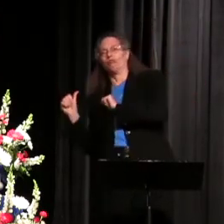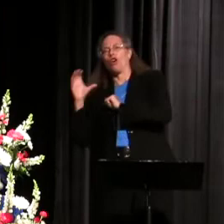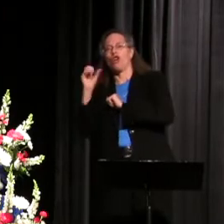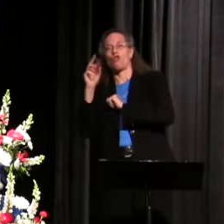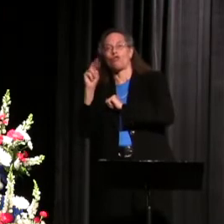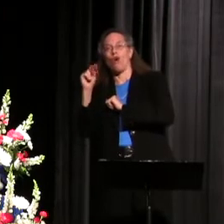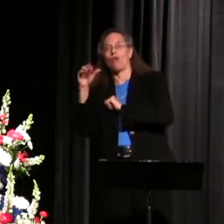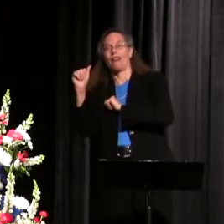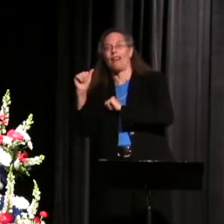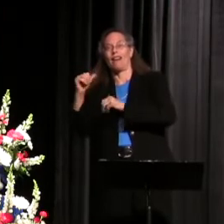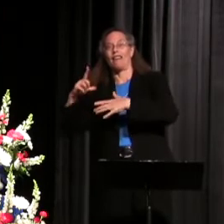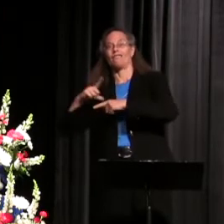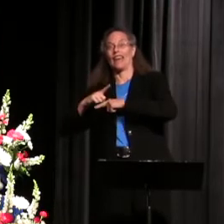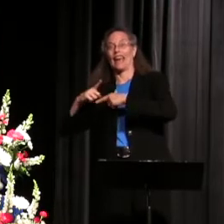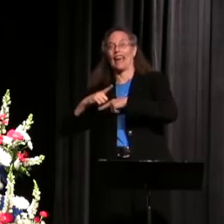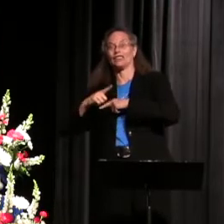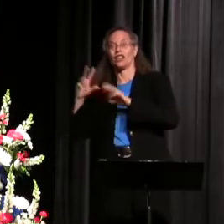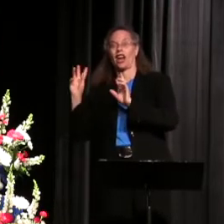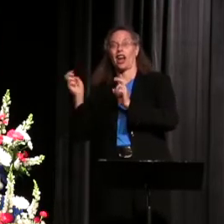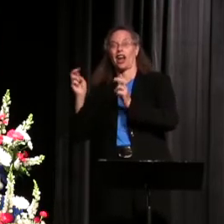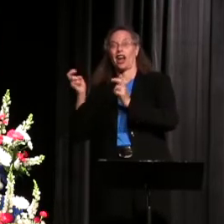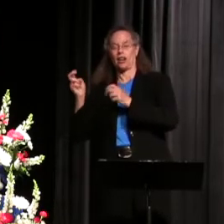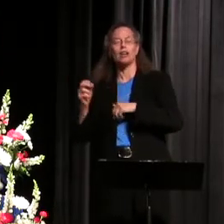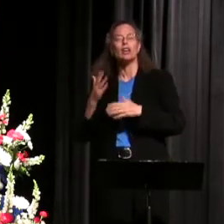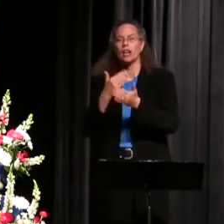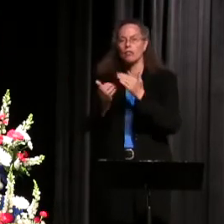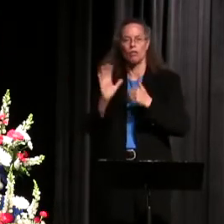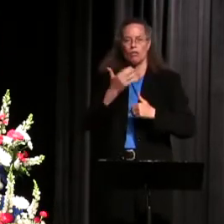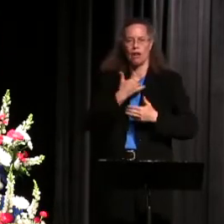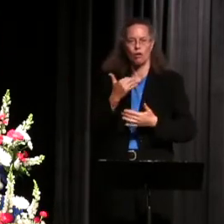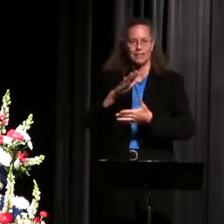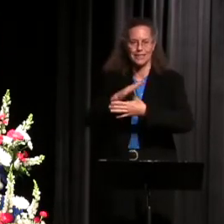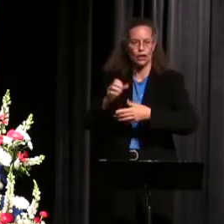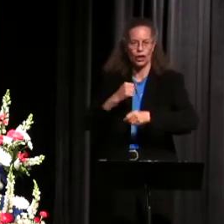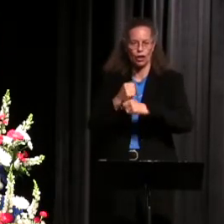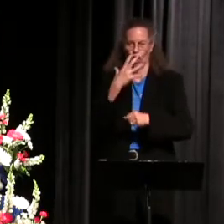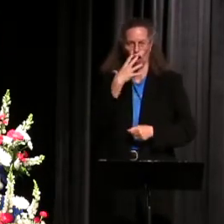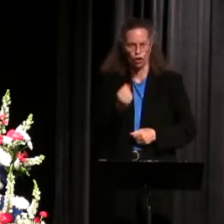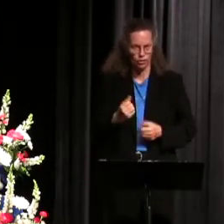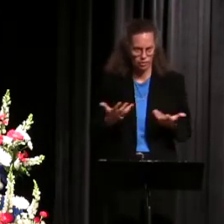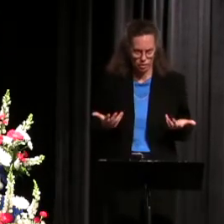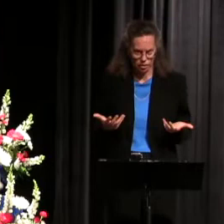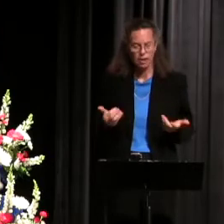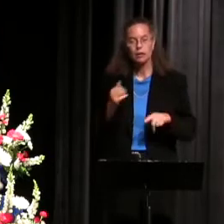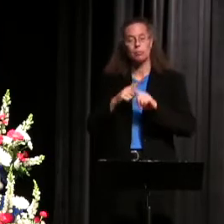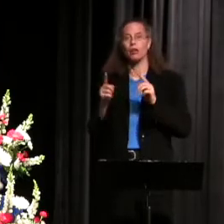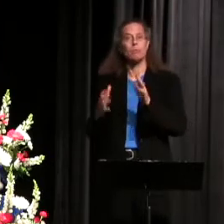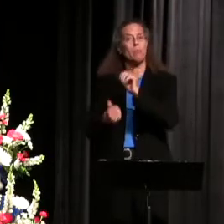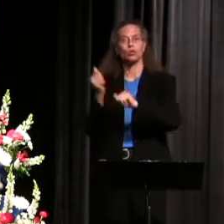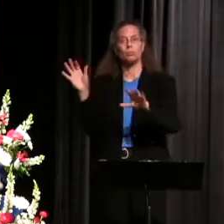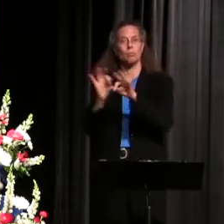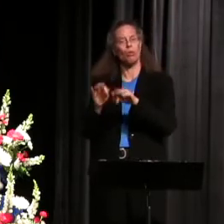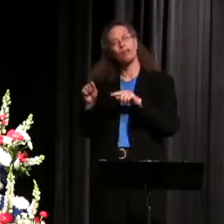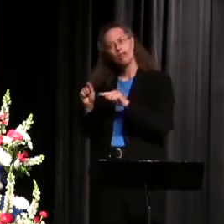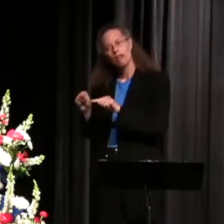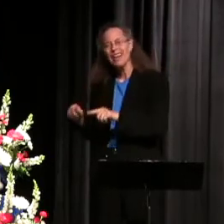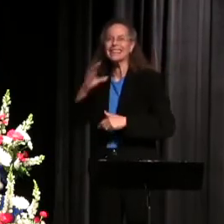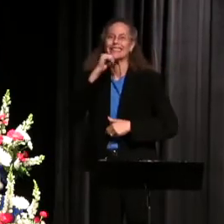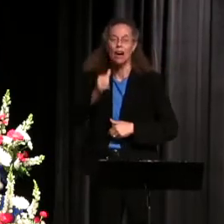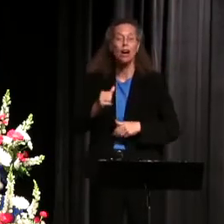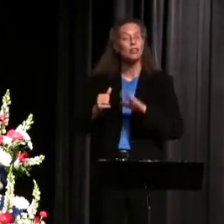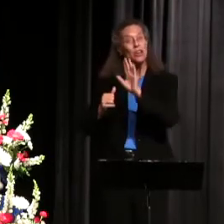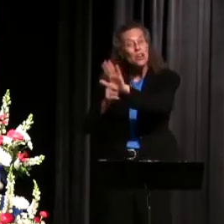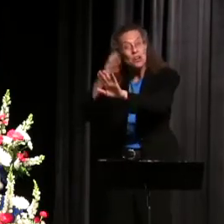will. Now, although our senior year was cursed by this pandemic, this was not what mattered most during this time.